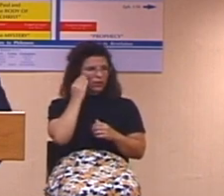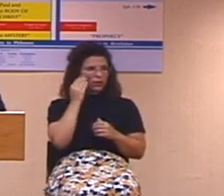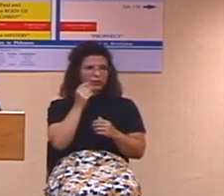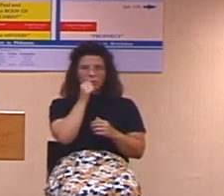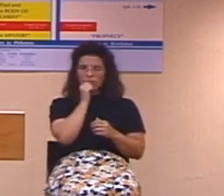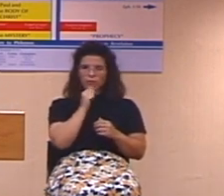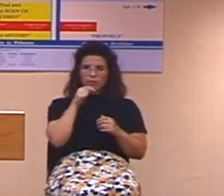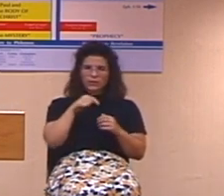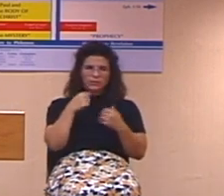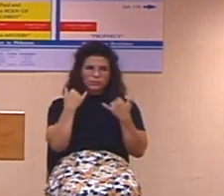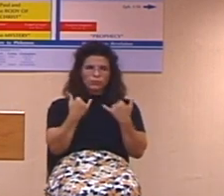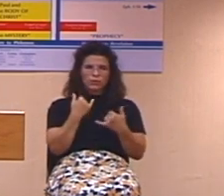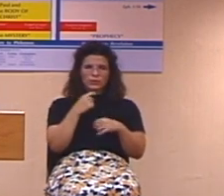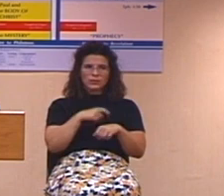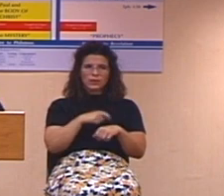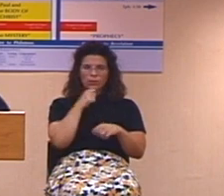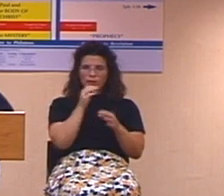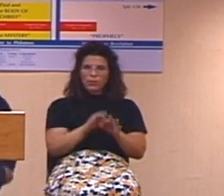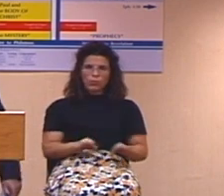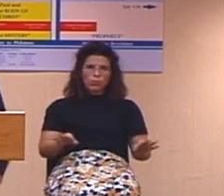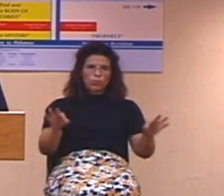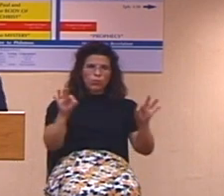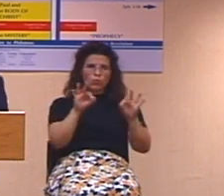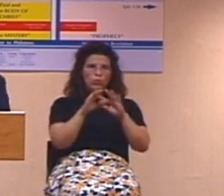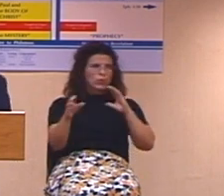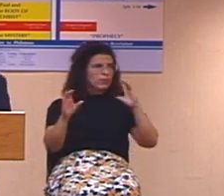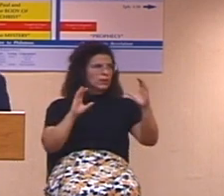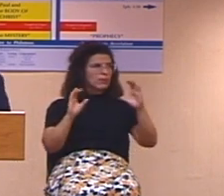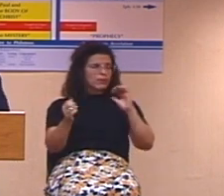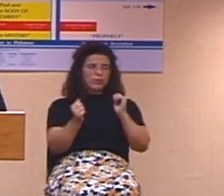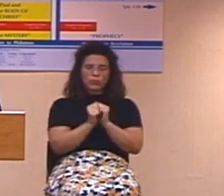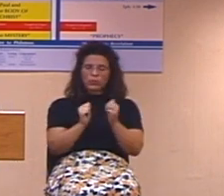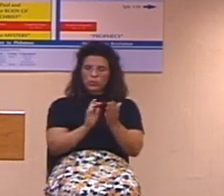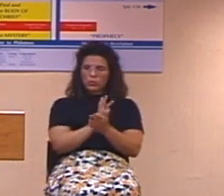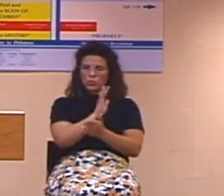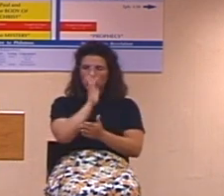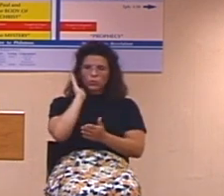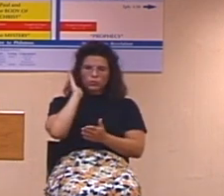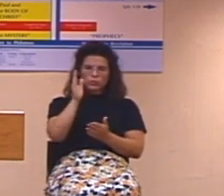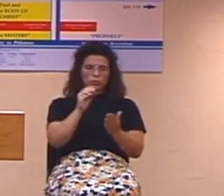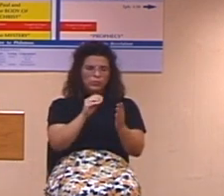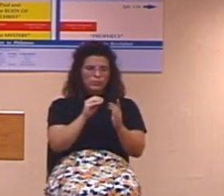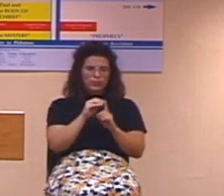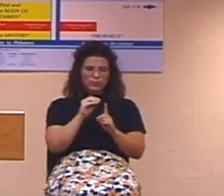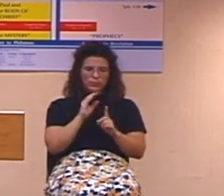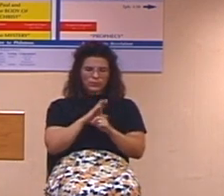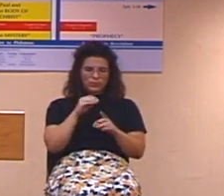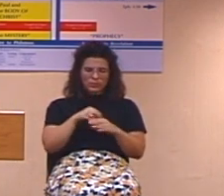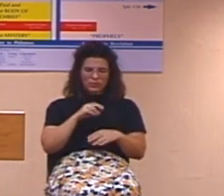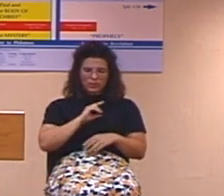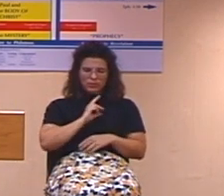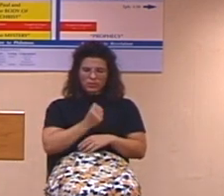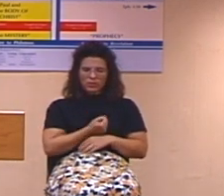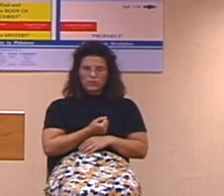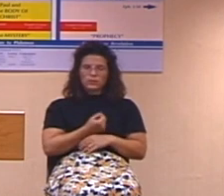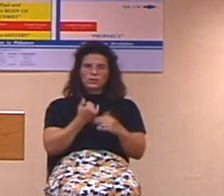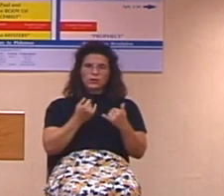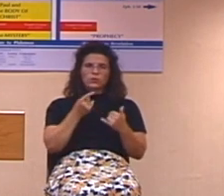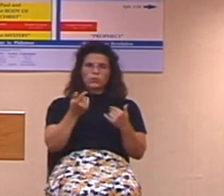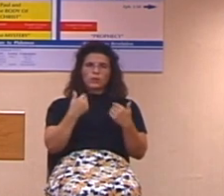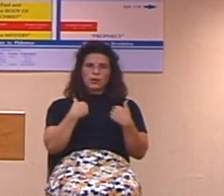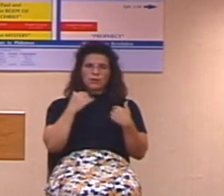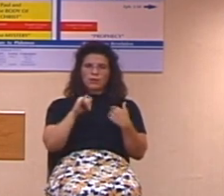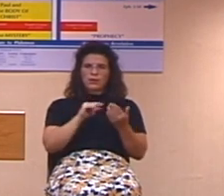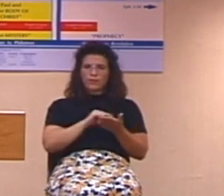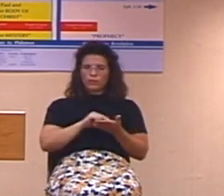present time are not worthy to be compared with the glory which shall be revealed in us. Now, you take that